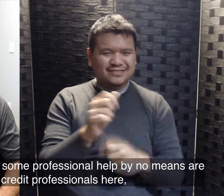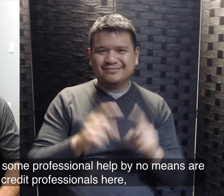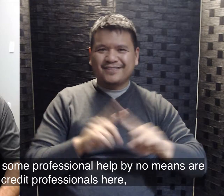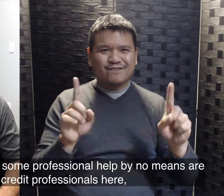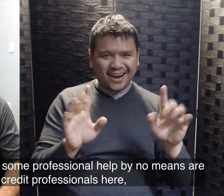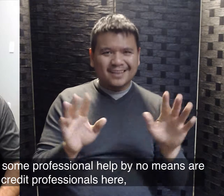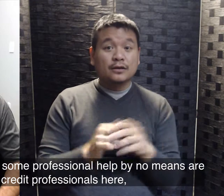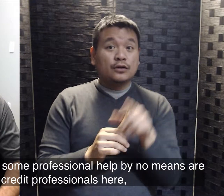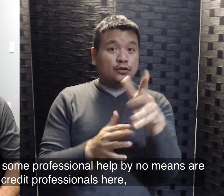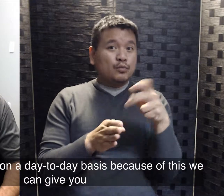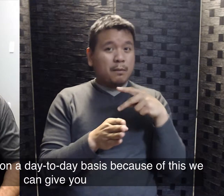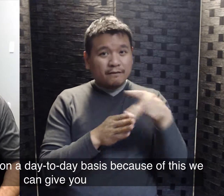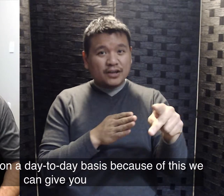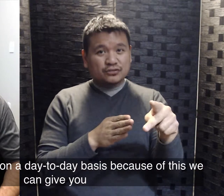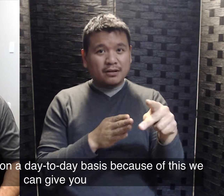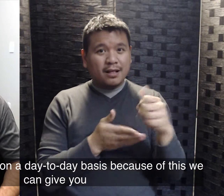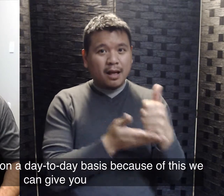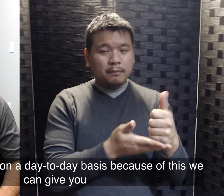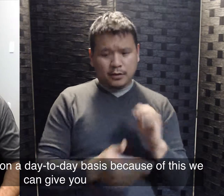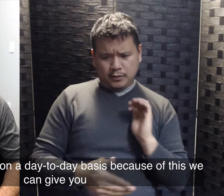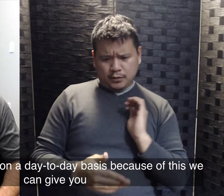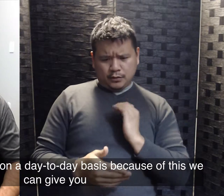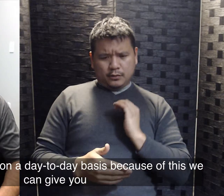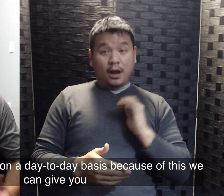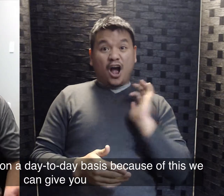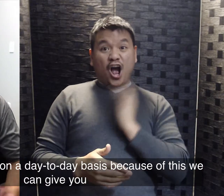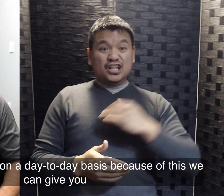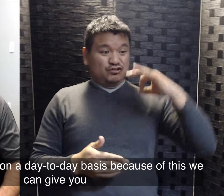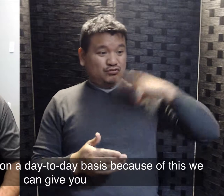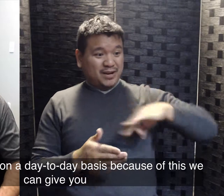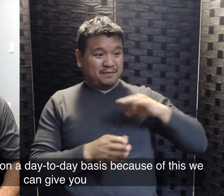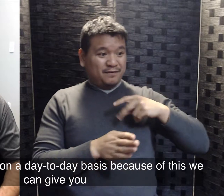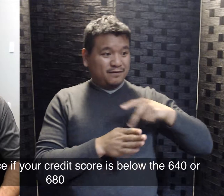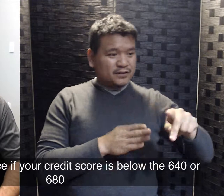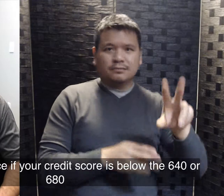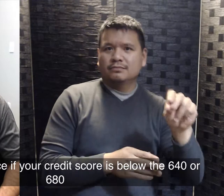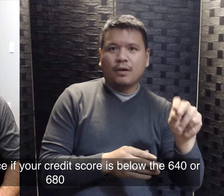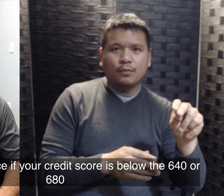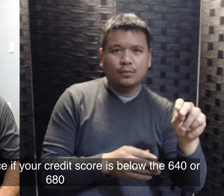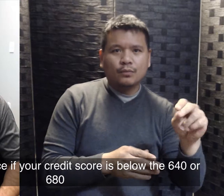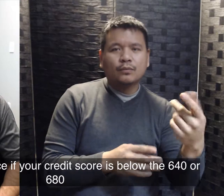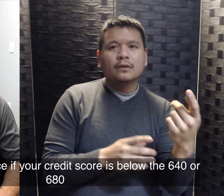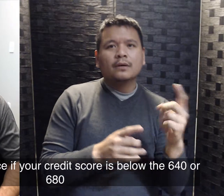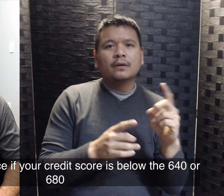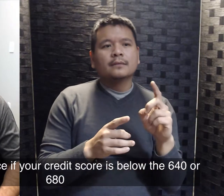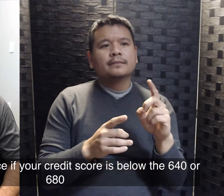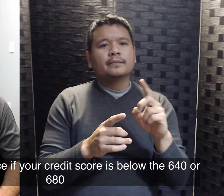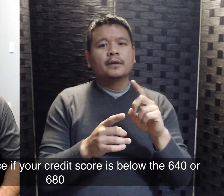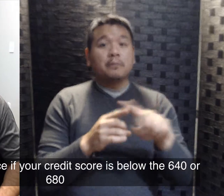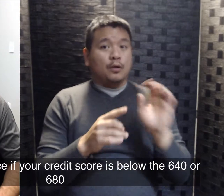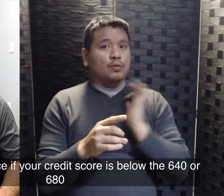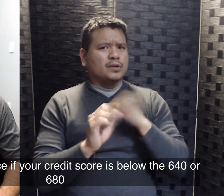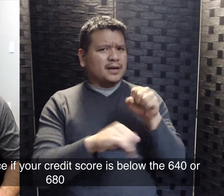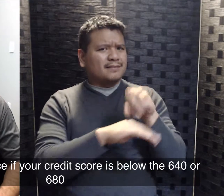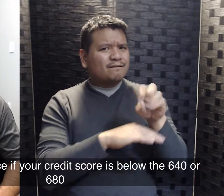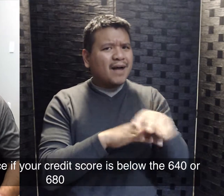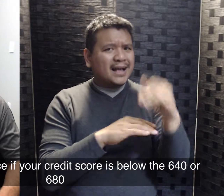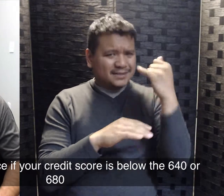means are we credit professionals here, but we deal with it on a day-to-day basis. Because of this, we can give you some sound advice. If your credit score is below the 640